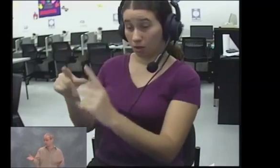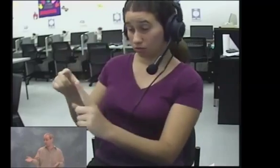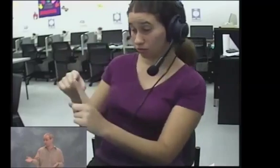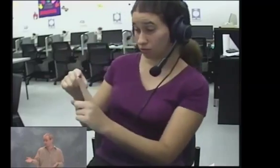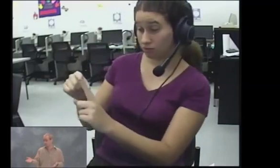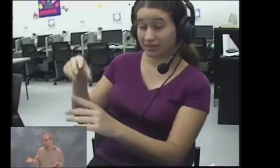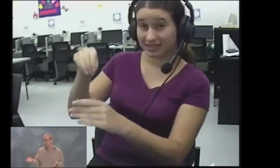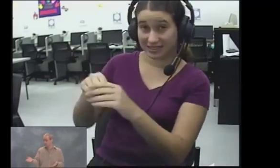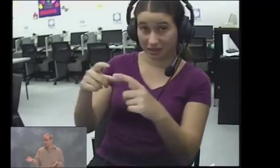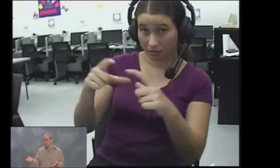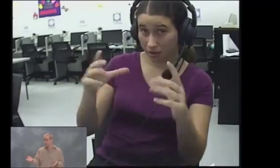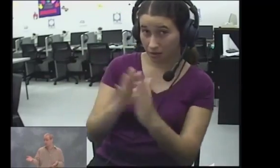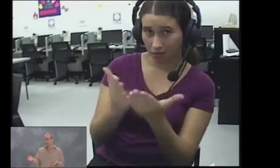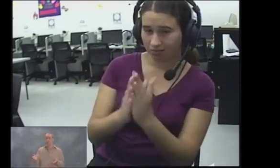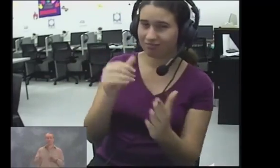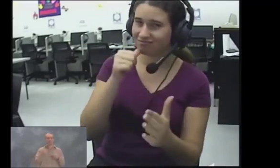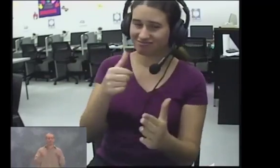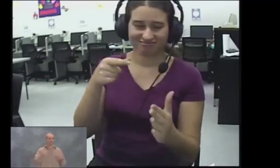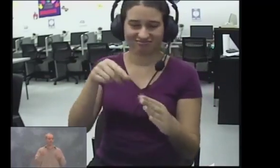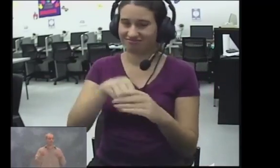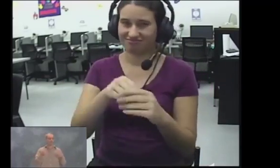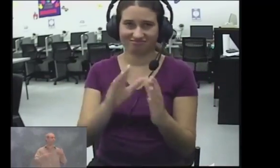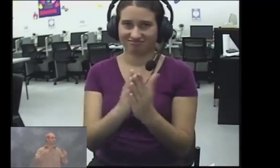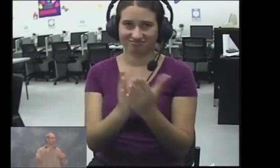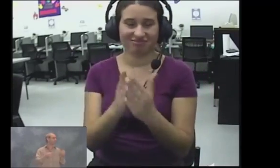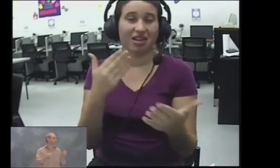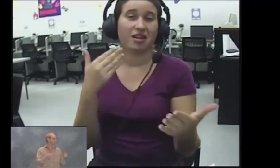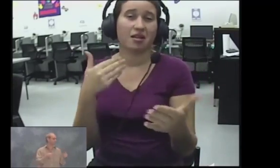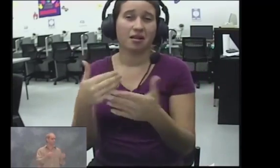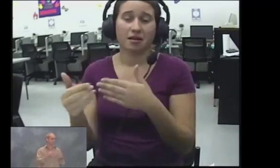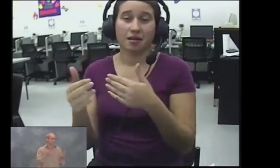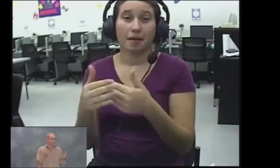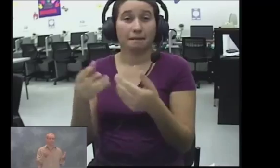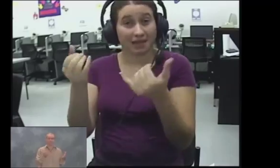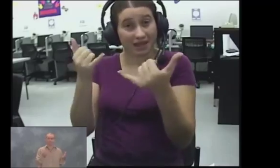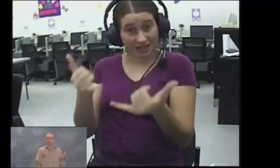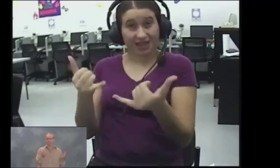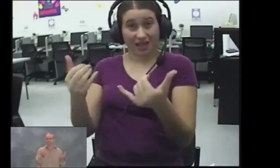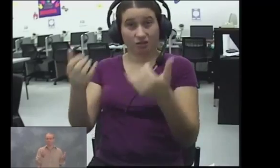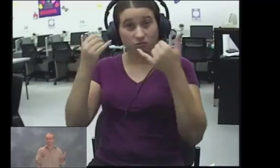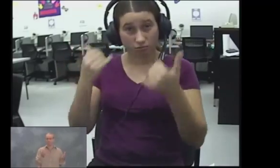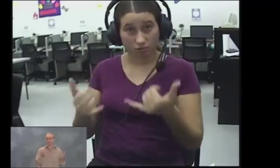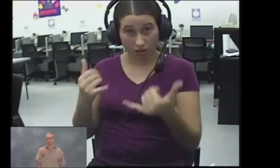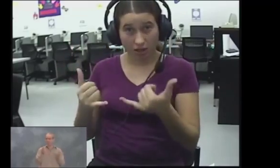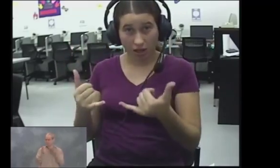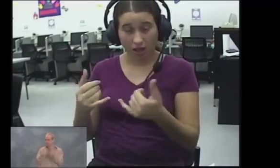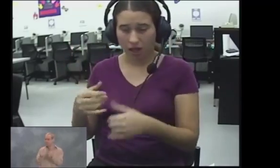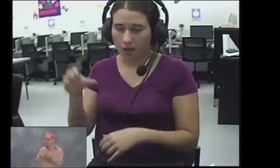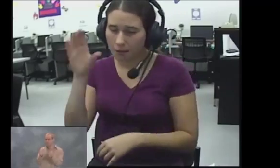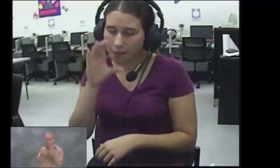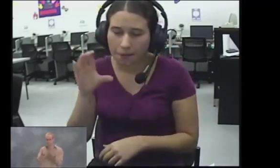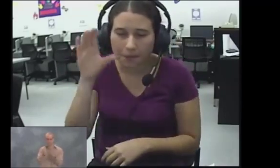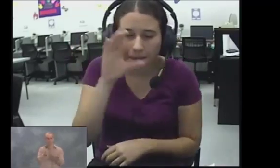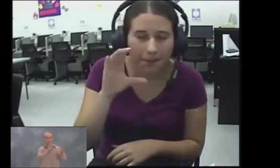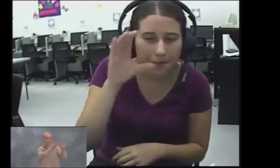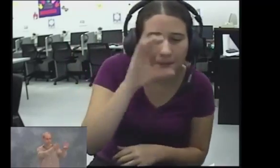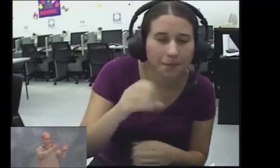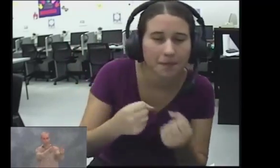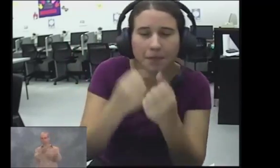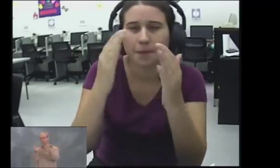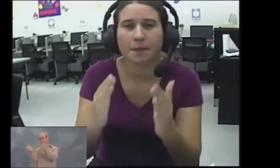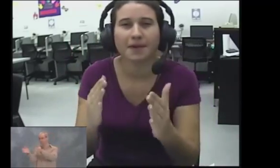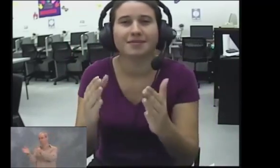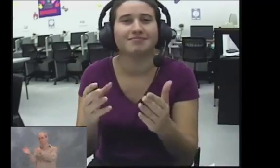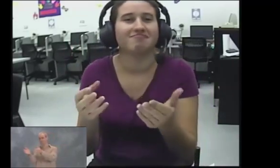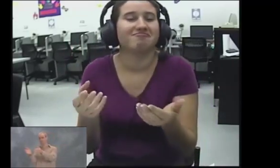sponsor in the big book. Right? But this whole thing of searching out somebody didn't exist then. They would have linked you up with a sharing partner.